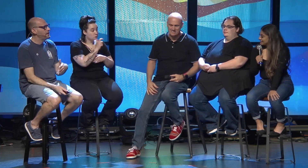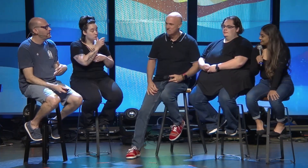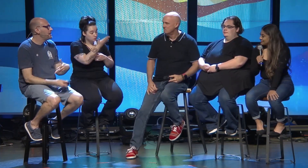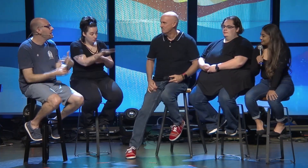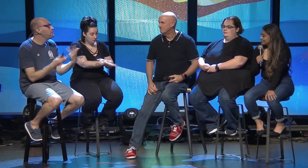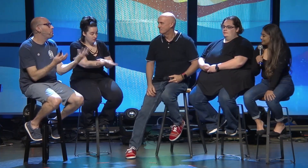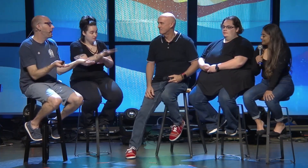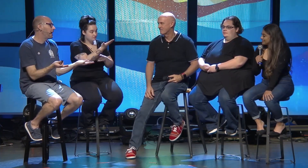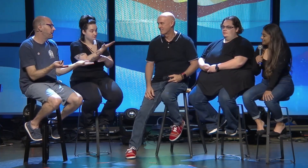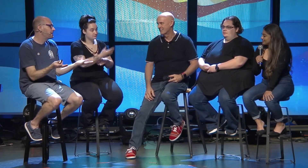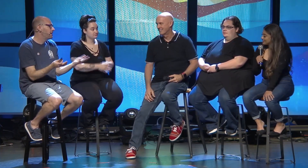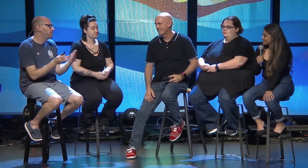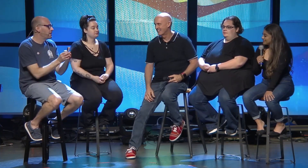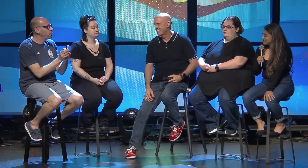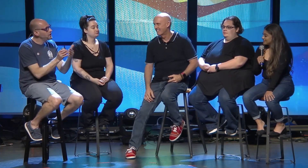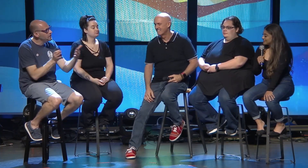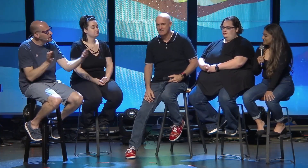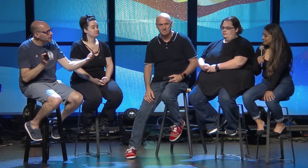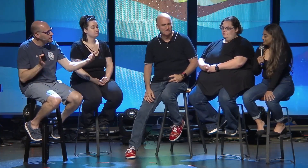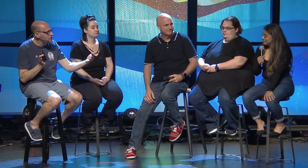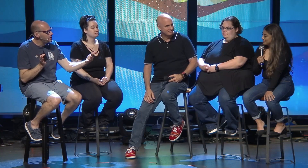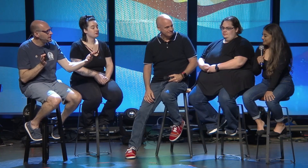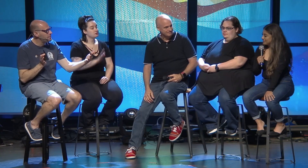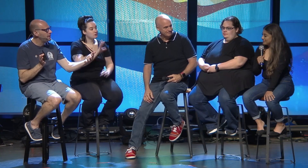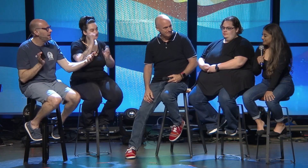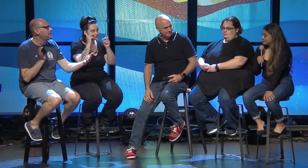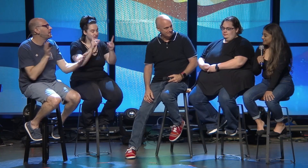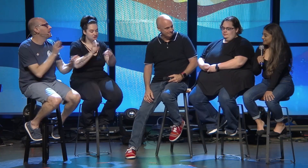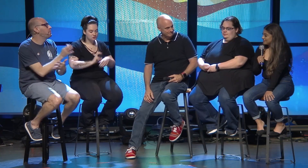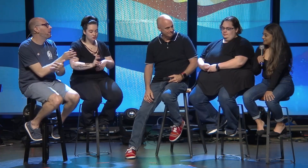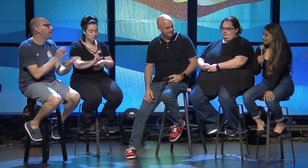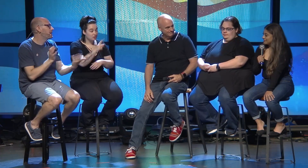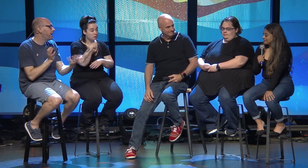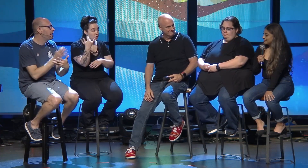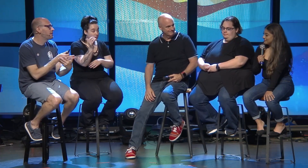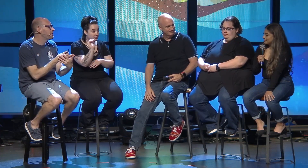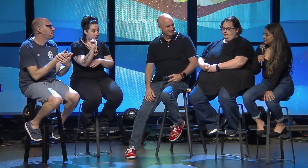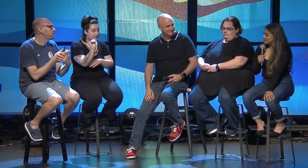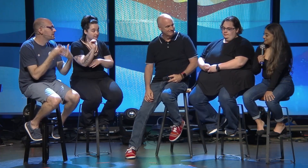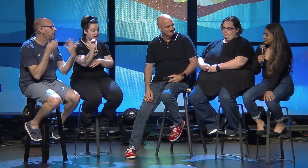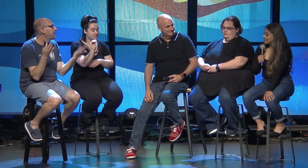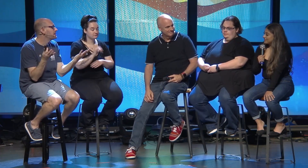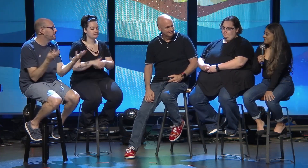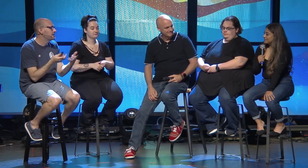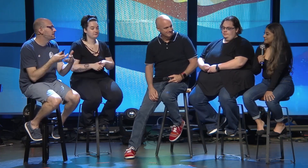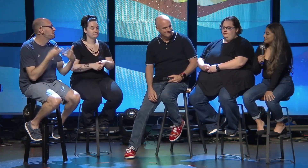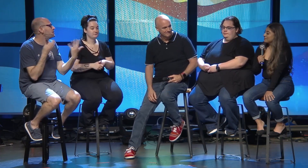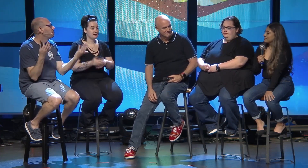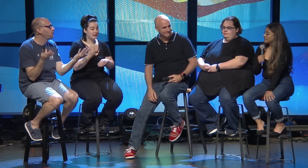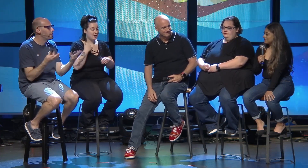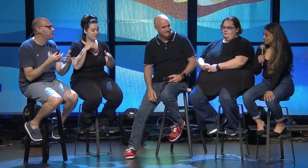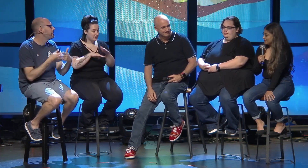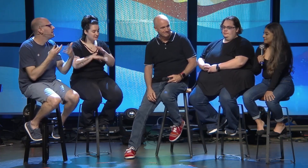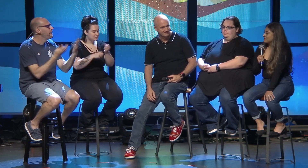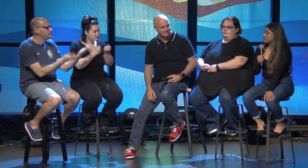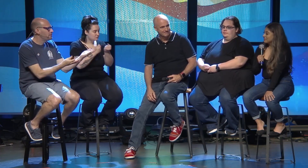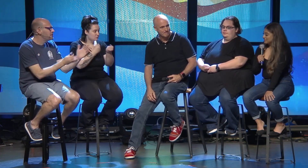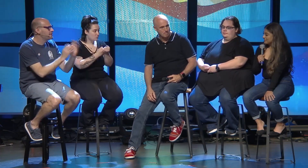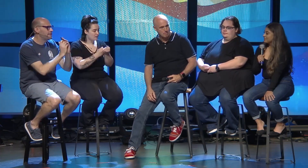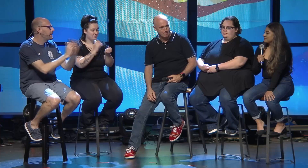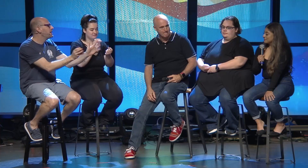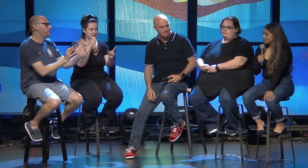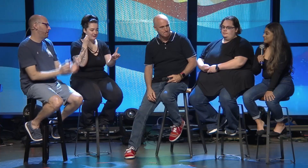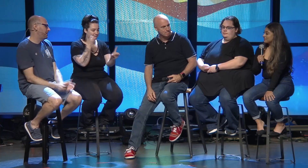and the impact, like what your education journey has been like, and then the impact that having some access and some support. And